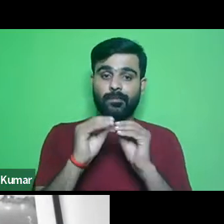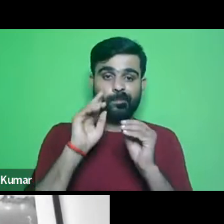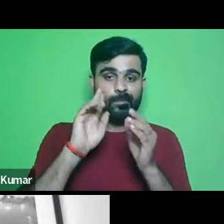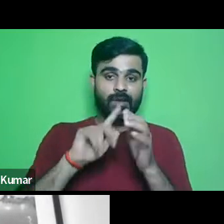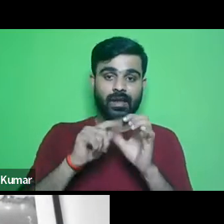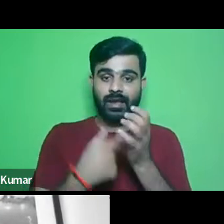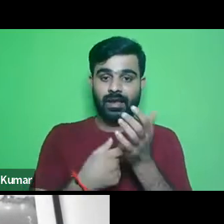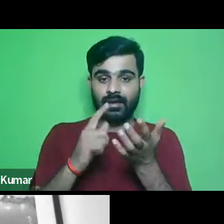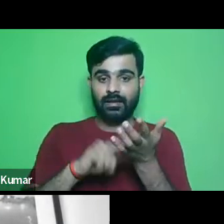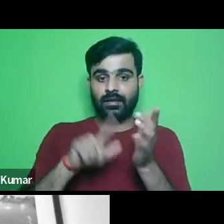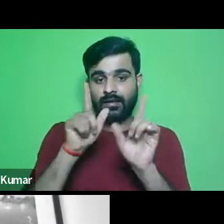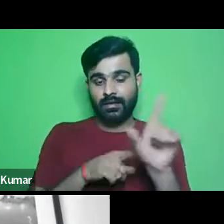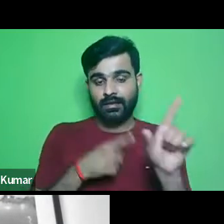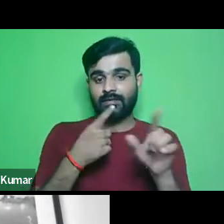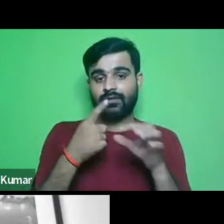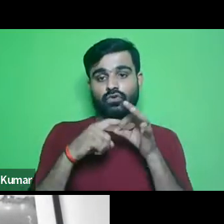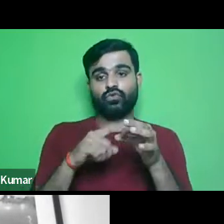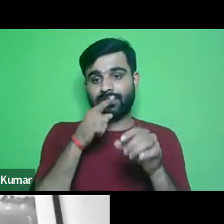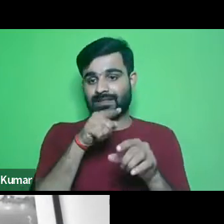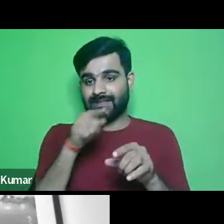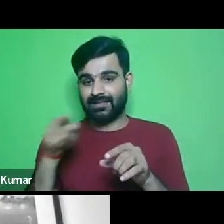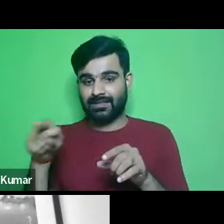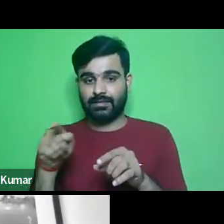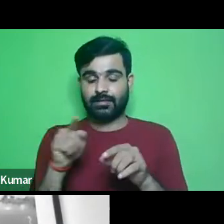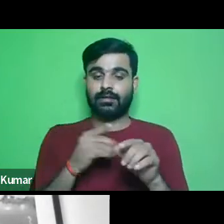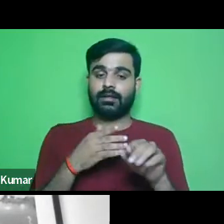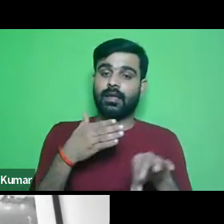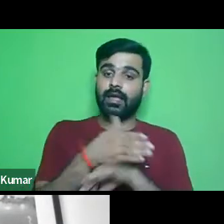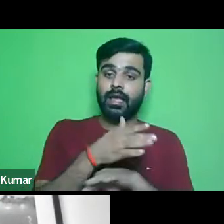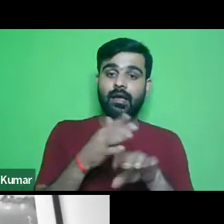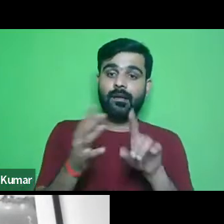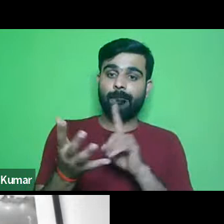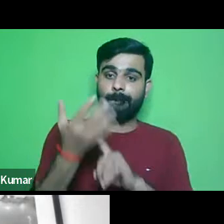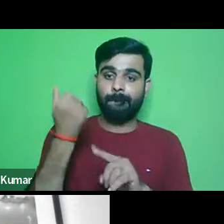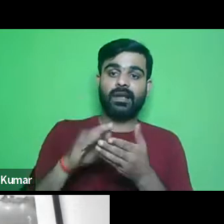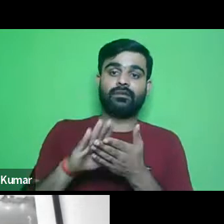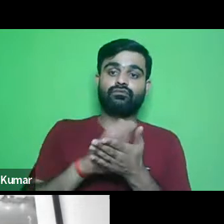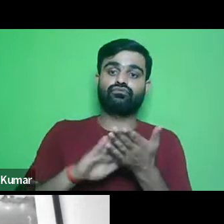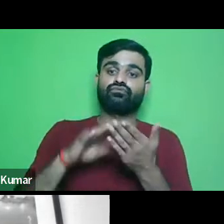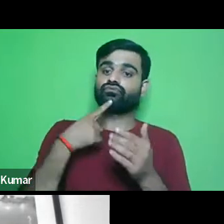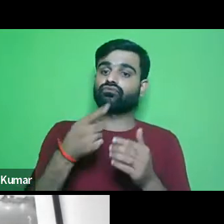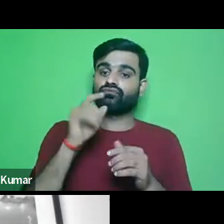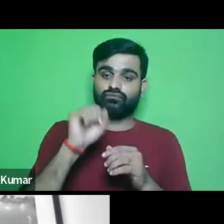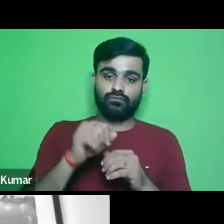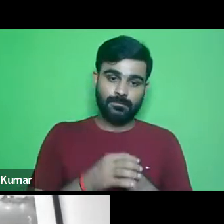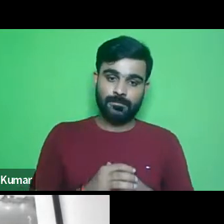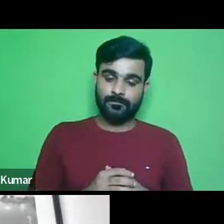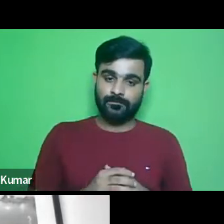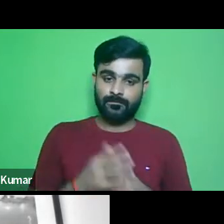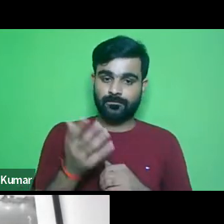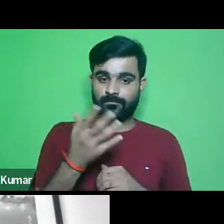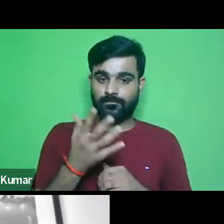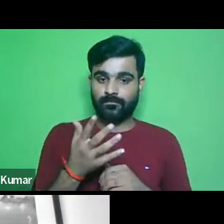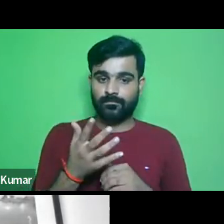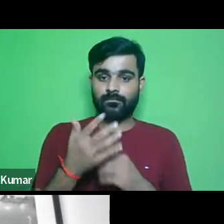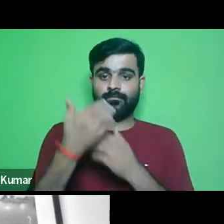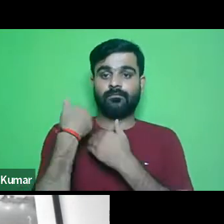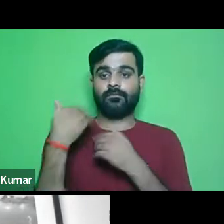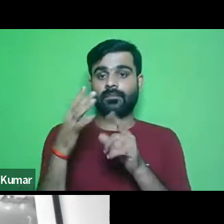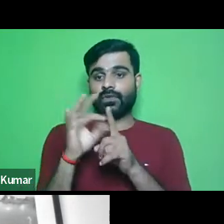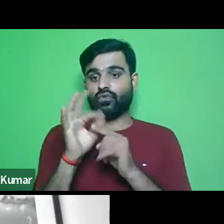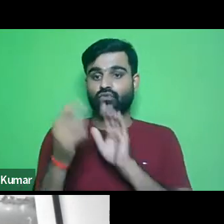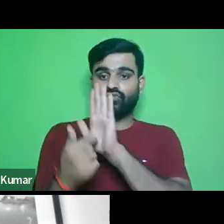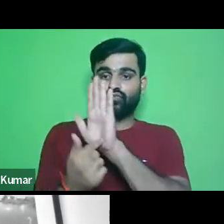not this, because a harms-based approach is necessary for being able to